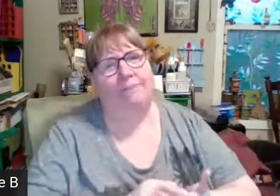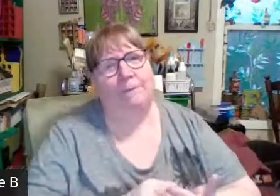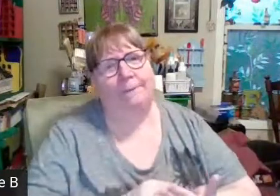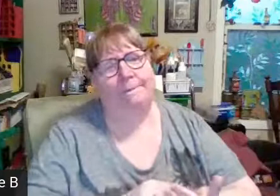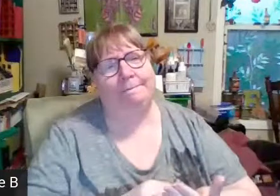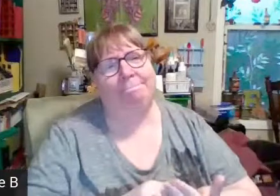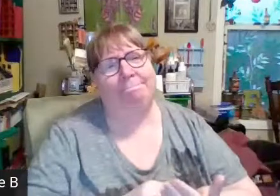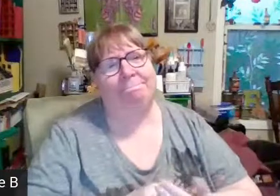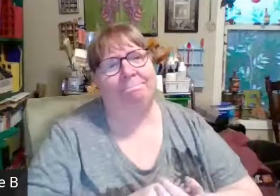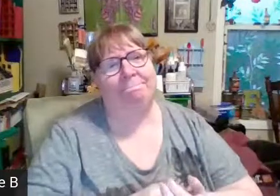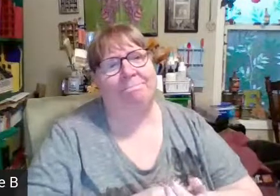same question in a minute.